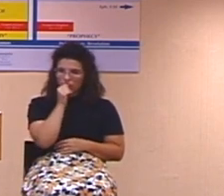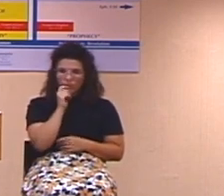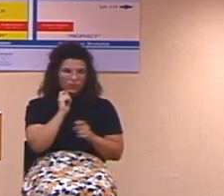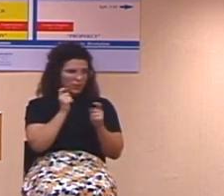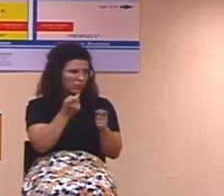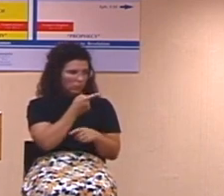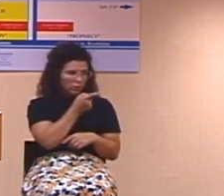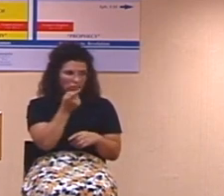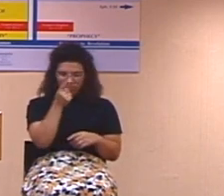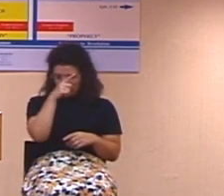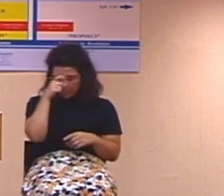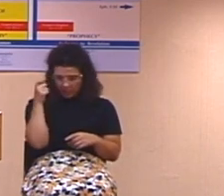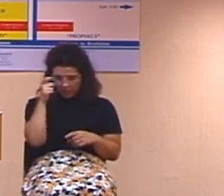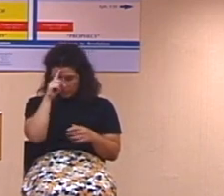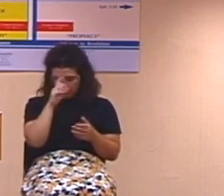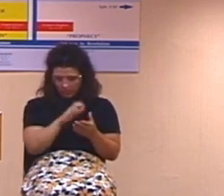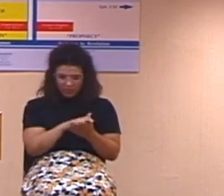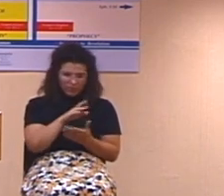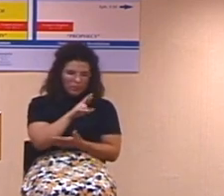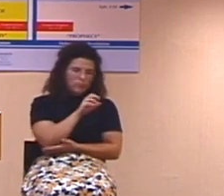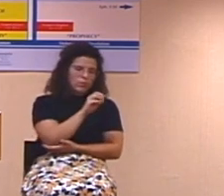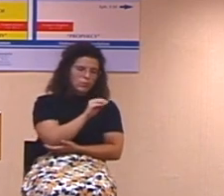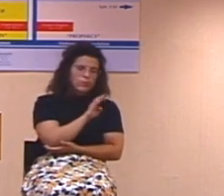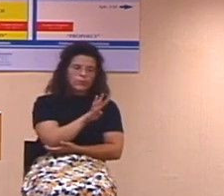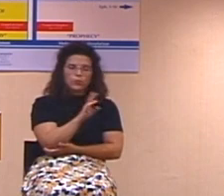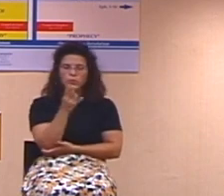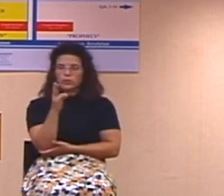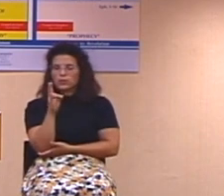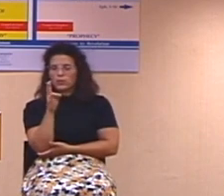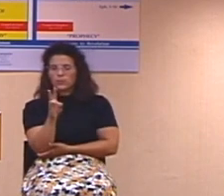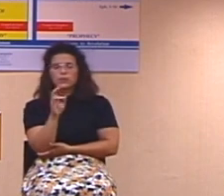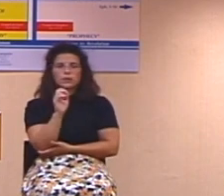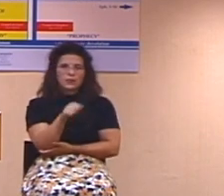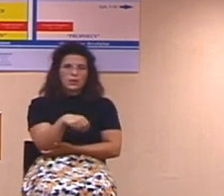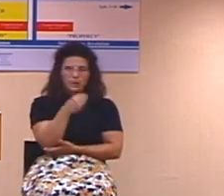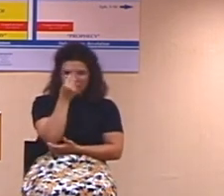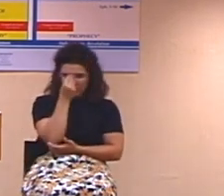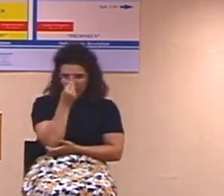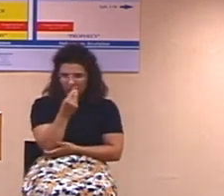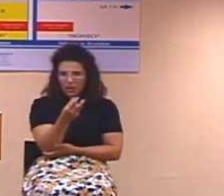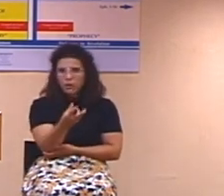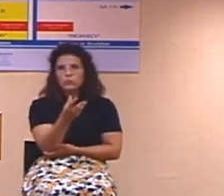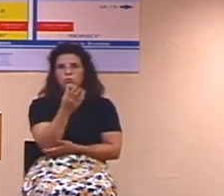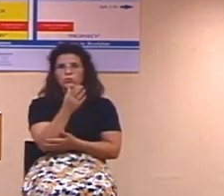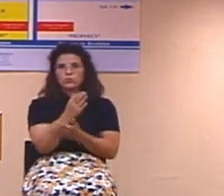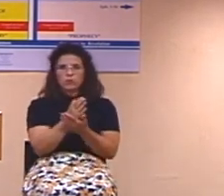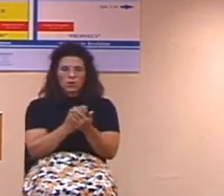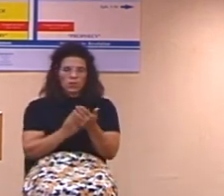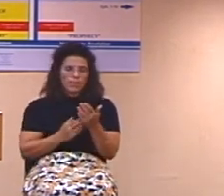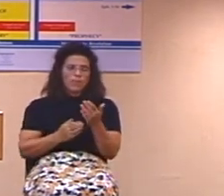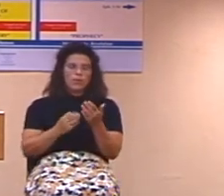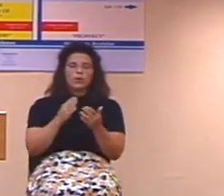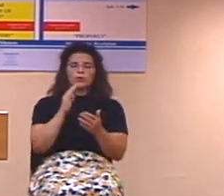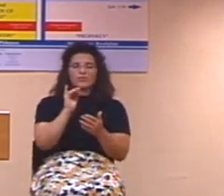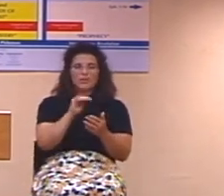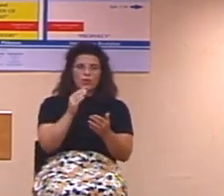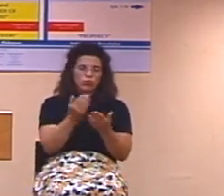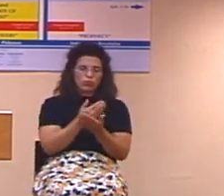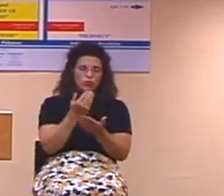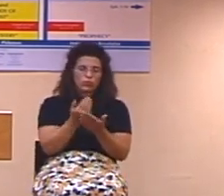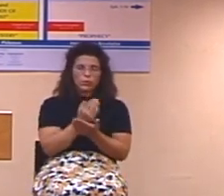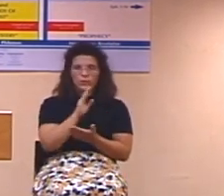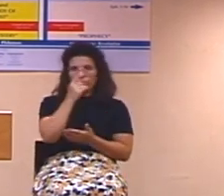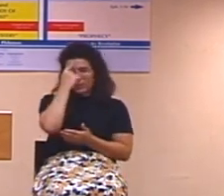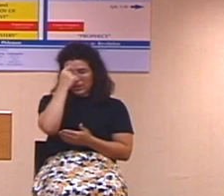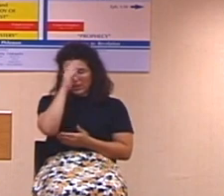I'm giving it to you because I believe it. Romans 4:17d tells you how some components of that renewing of your mind.